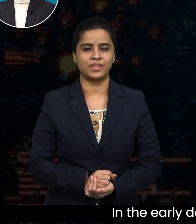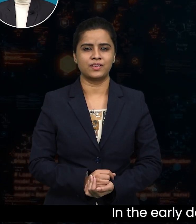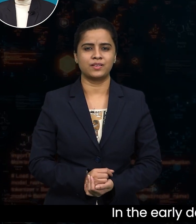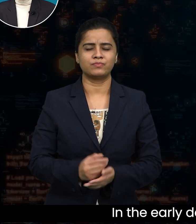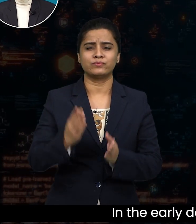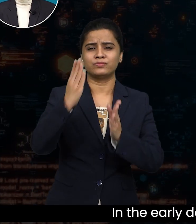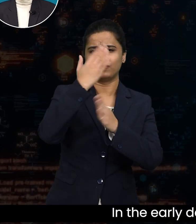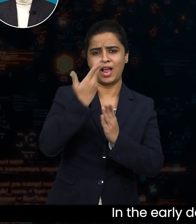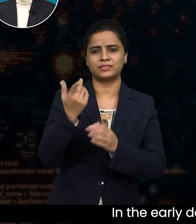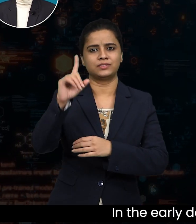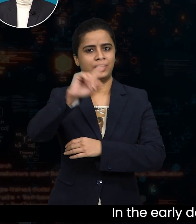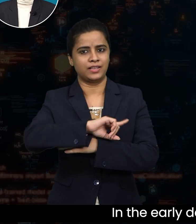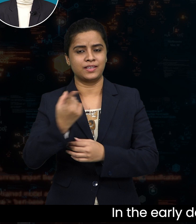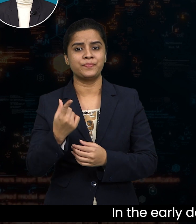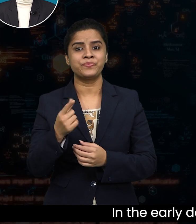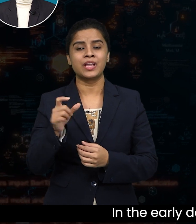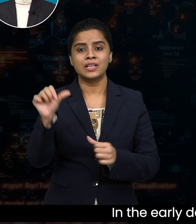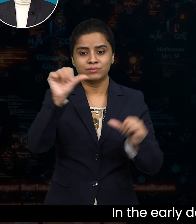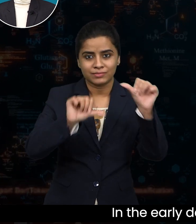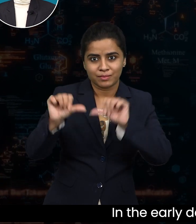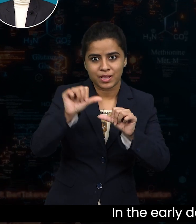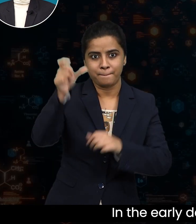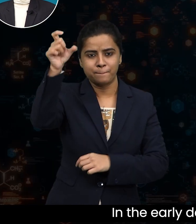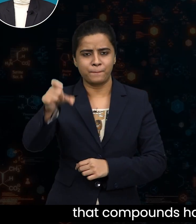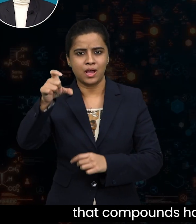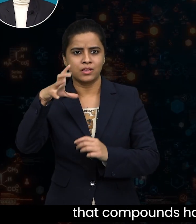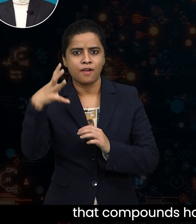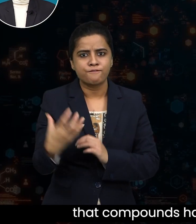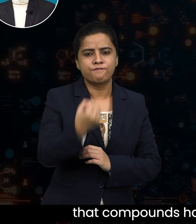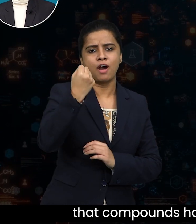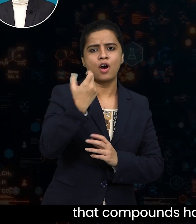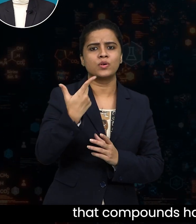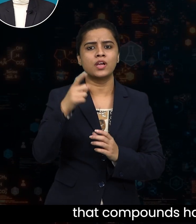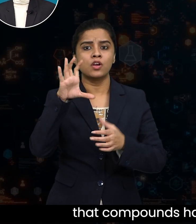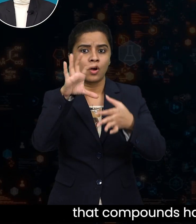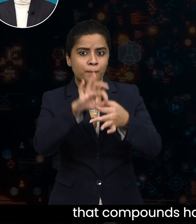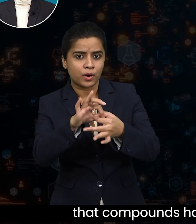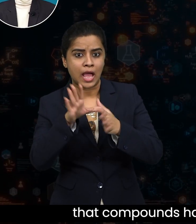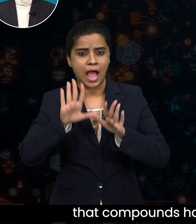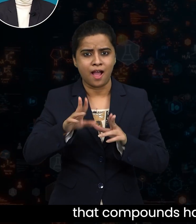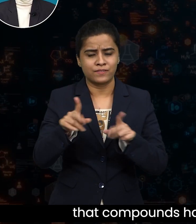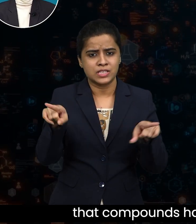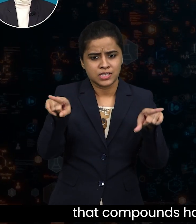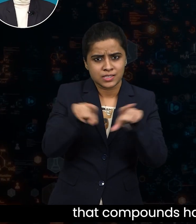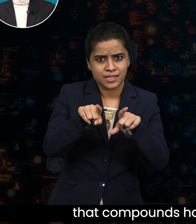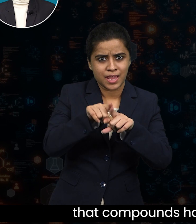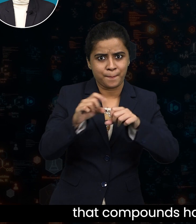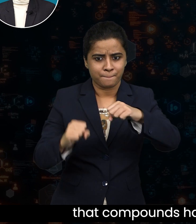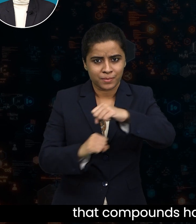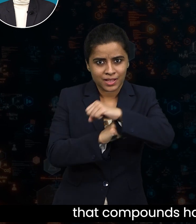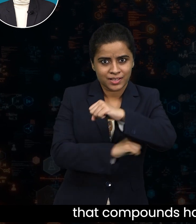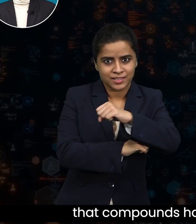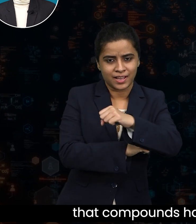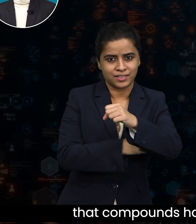In the early days, chemists recognized that compound is having similar structural